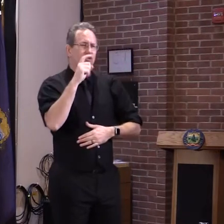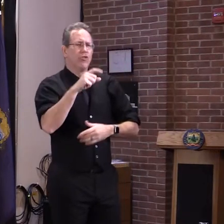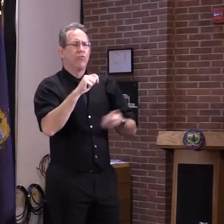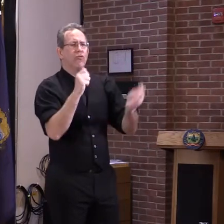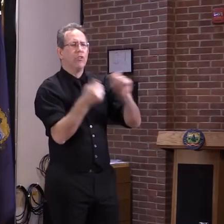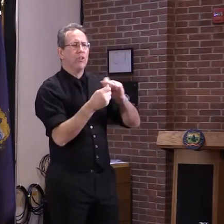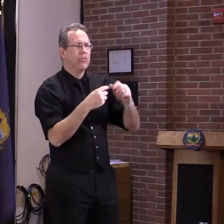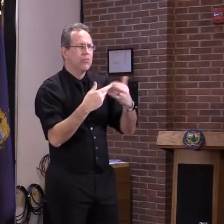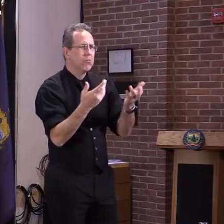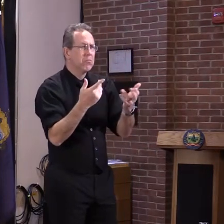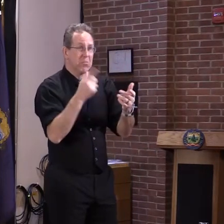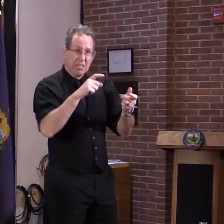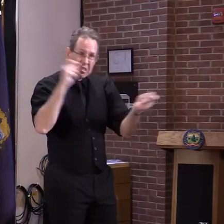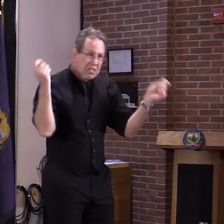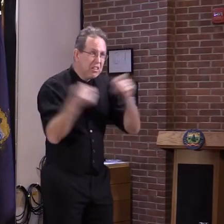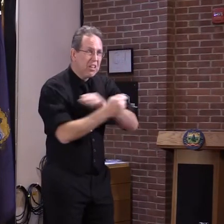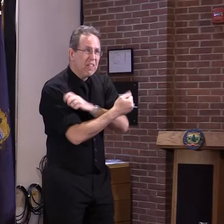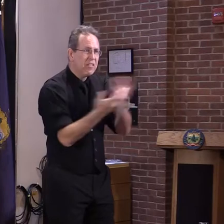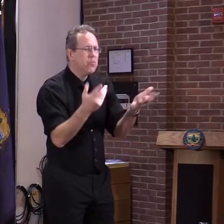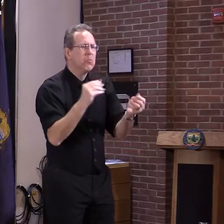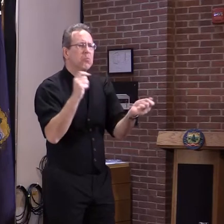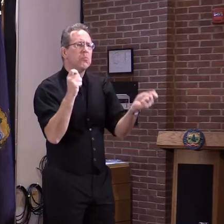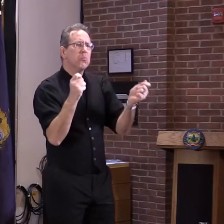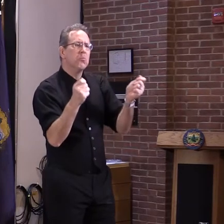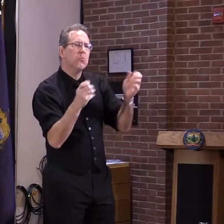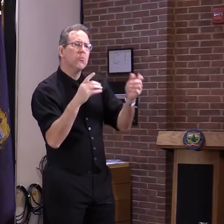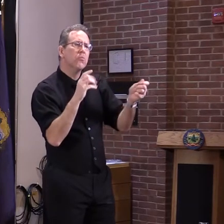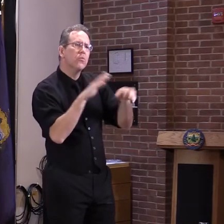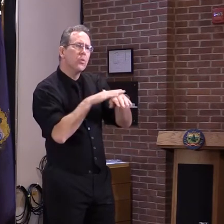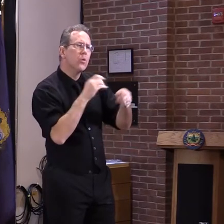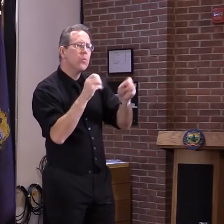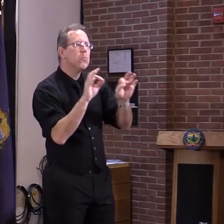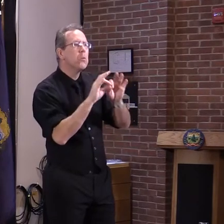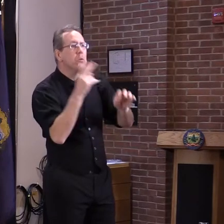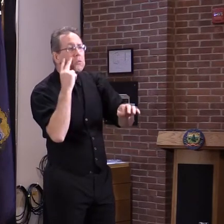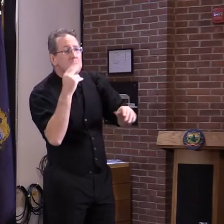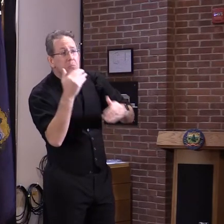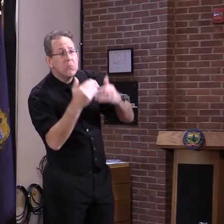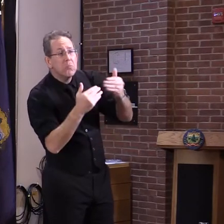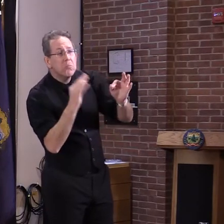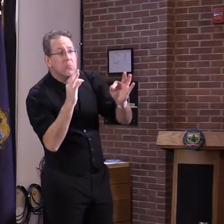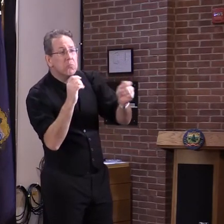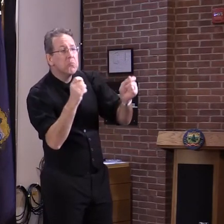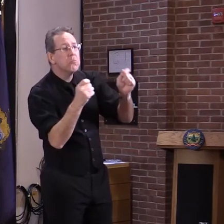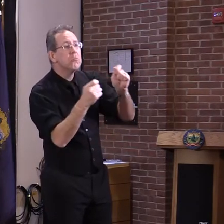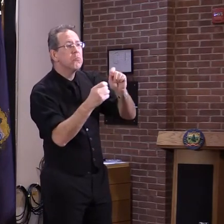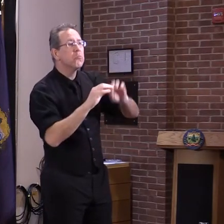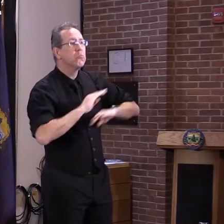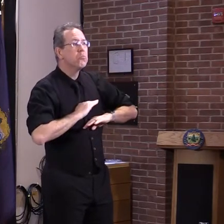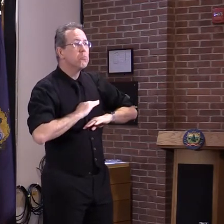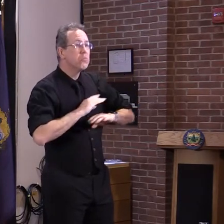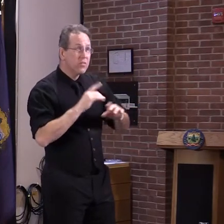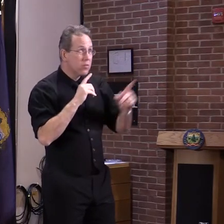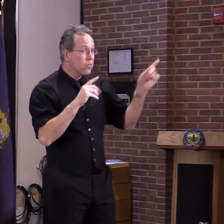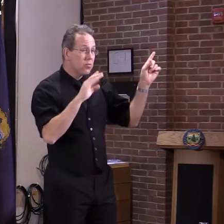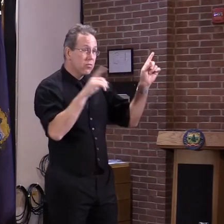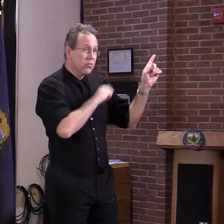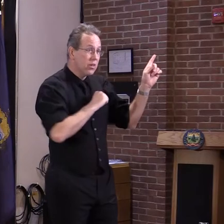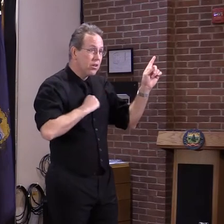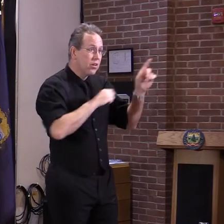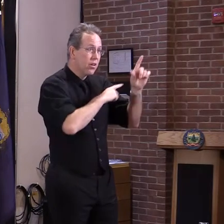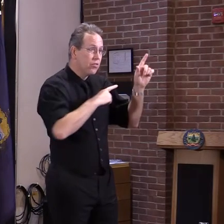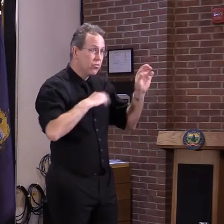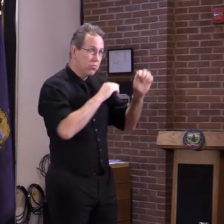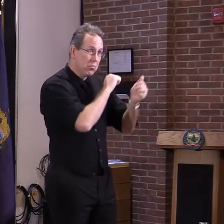time. We'll see what the final bill looks like when it passes again, if they